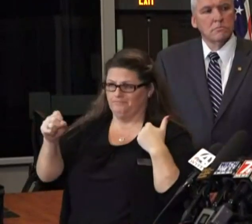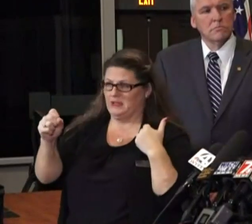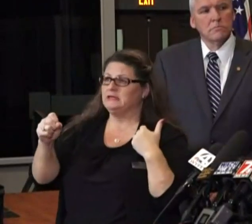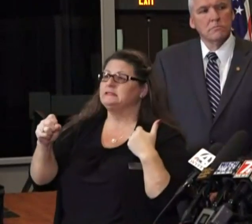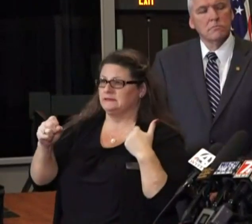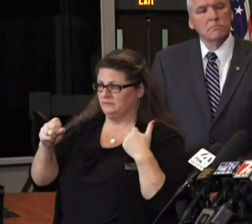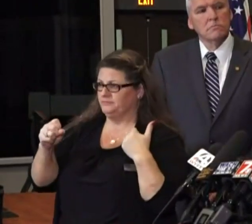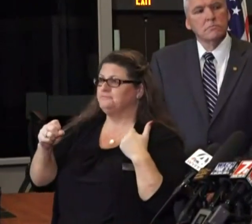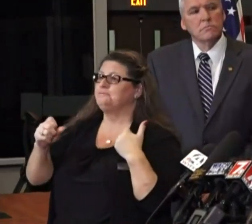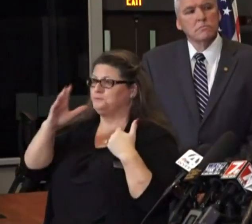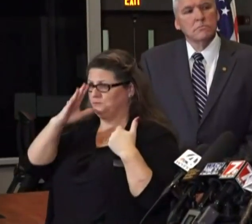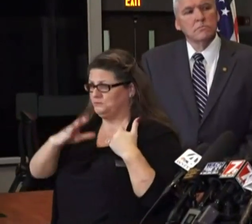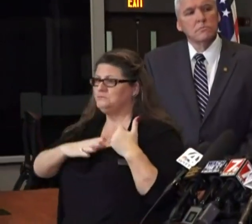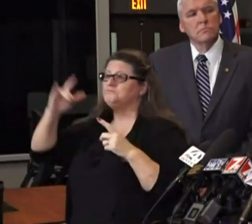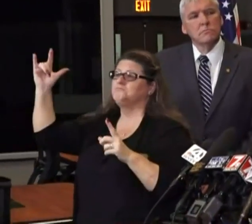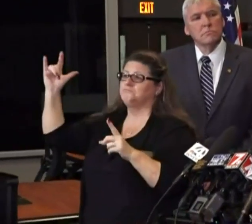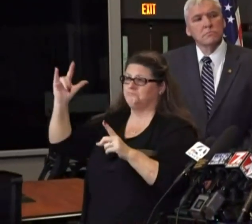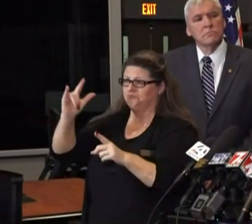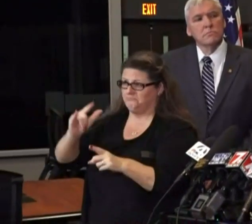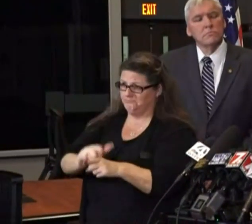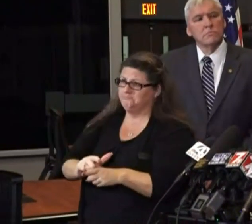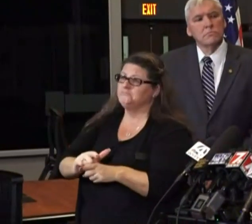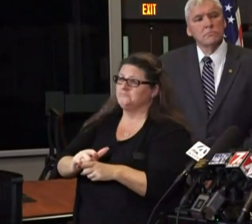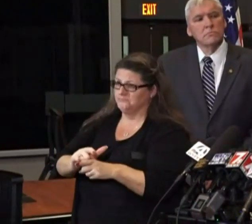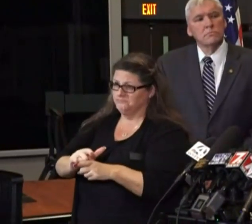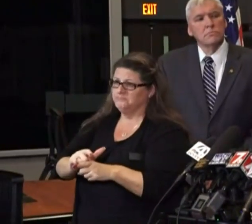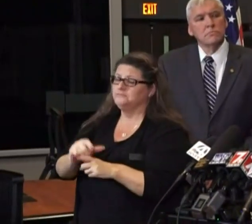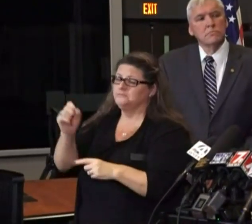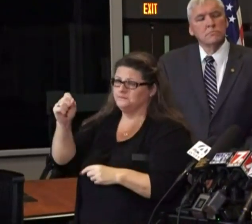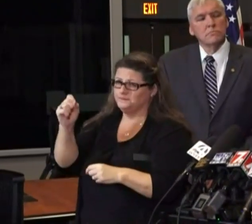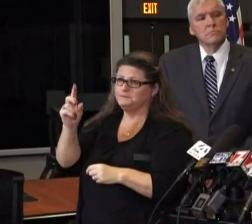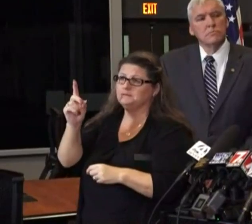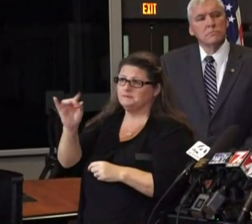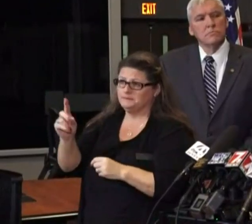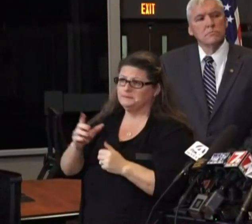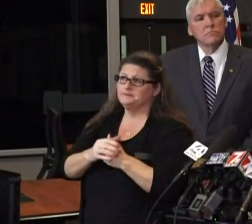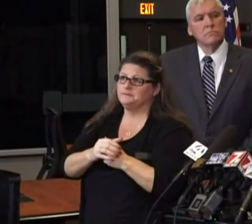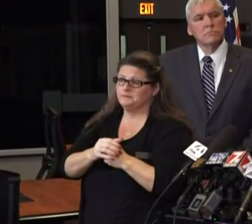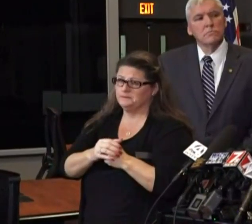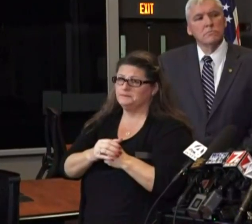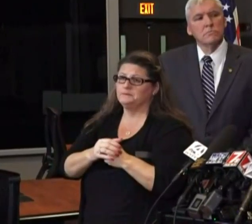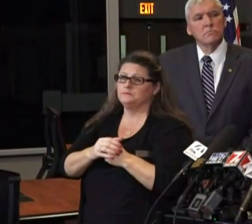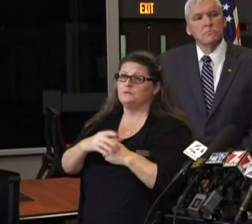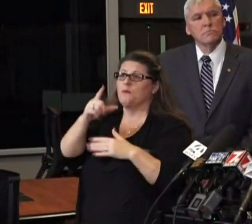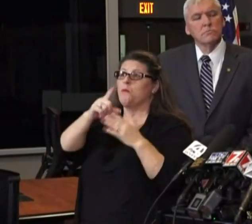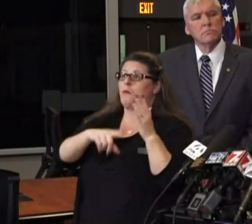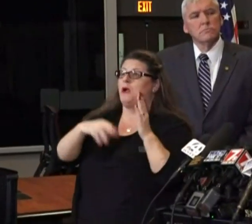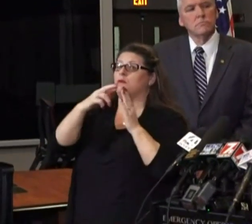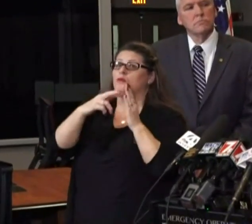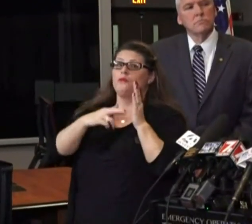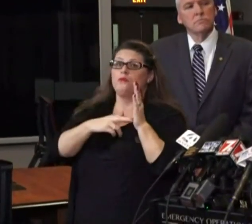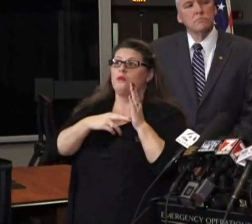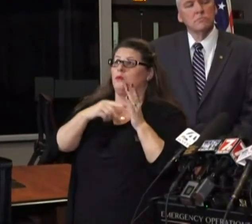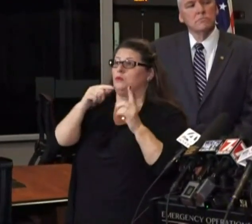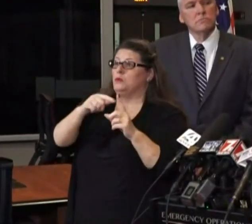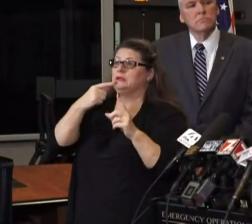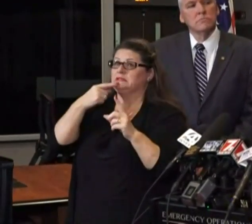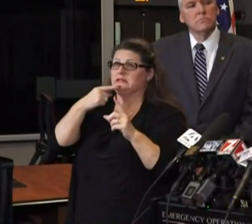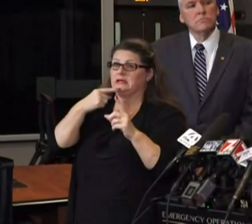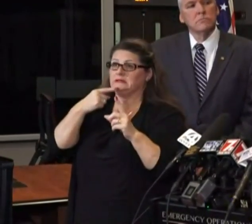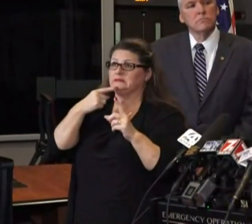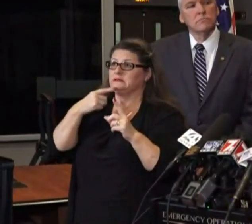She did return by a flight. And again, the protocol is what is normal. We